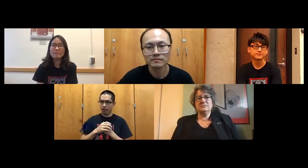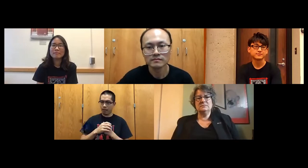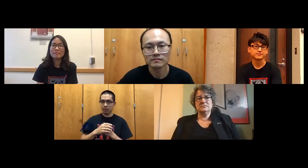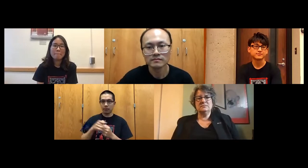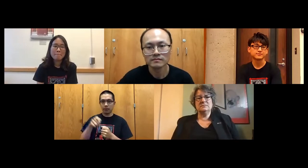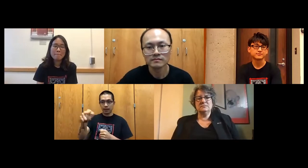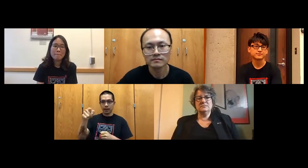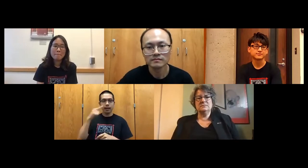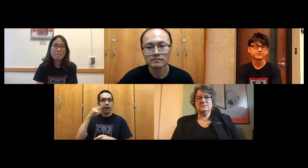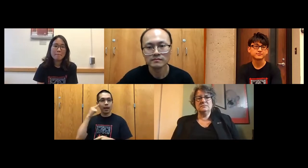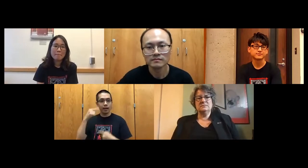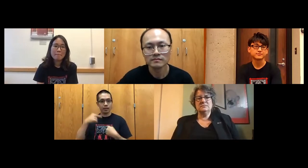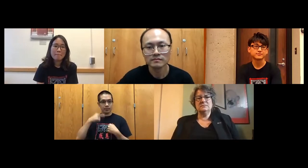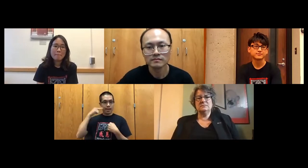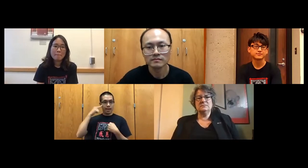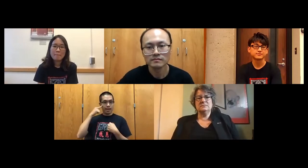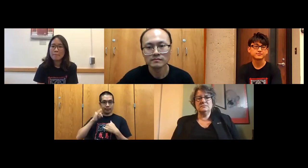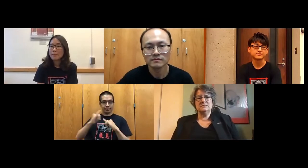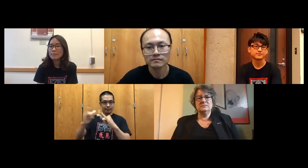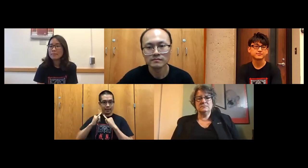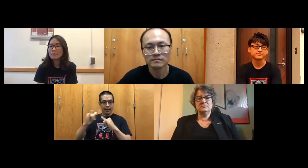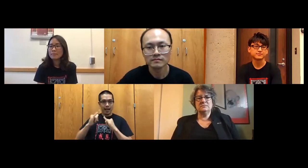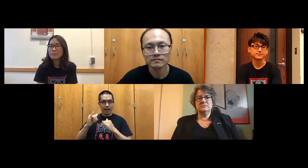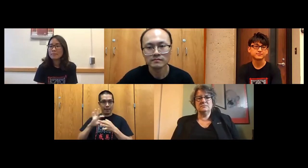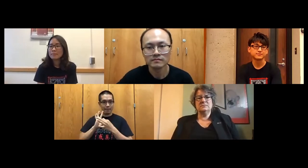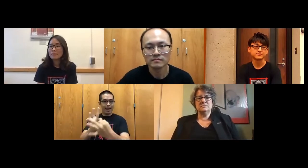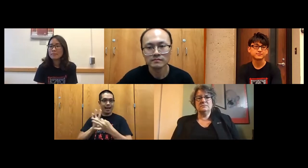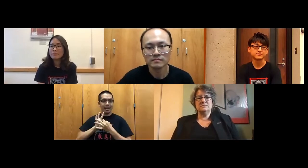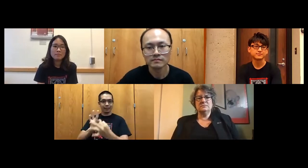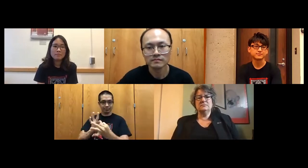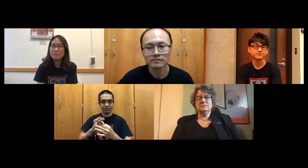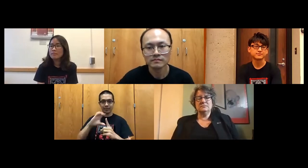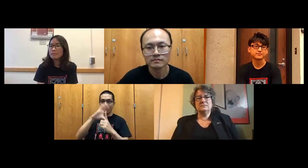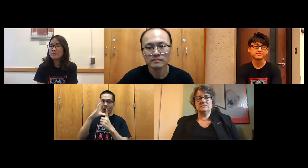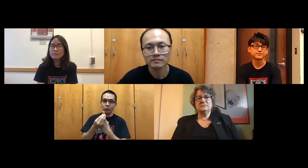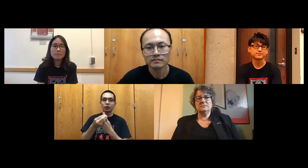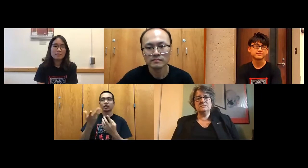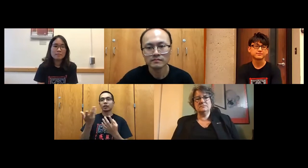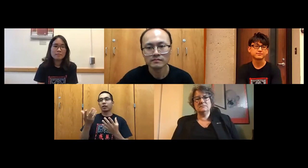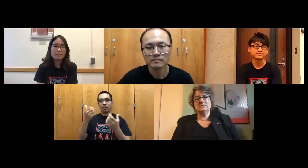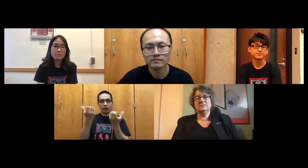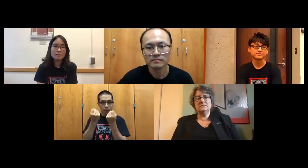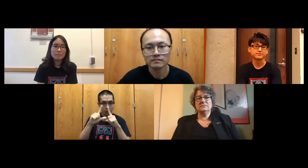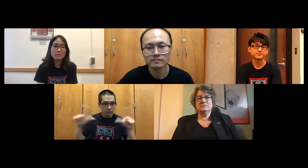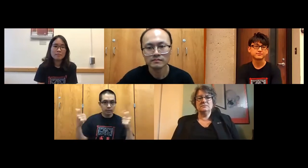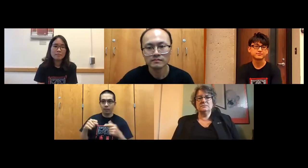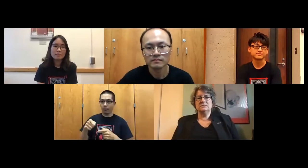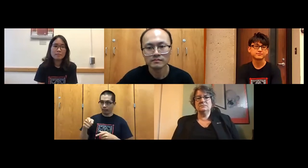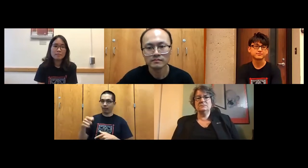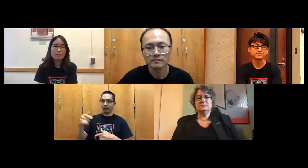And they would look at me and they would say, I'm deaf. And I would think, well, I am deaf too. So culturally, we